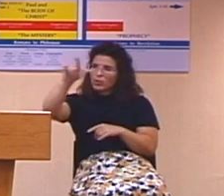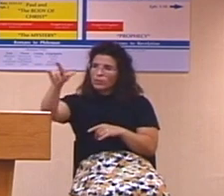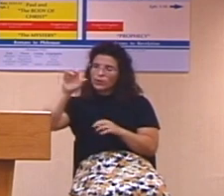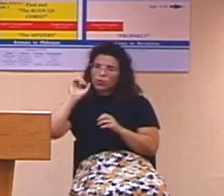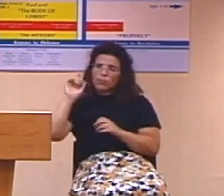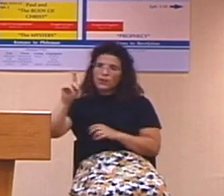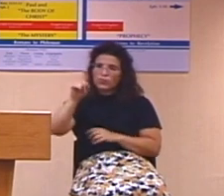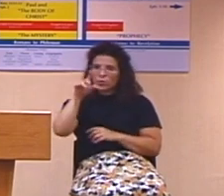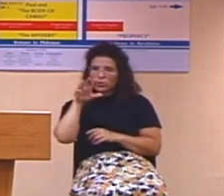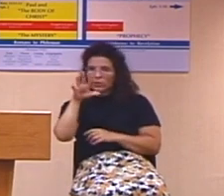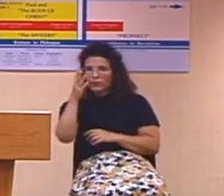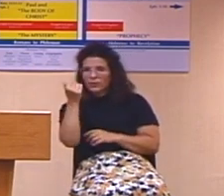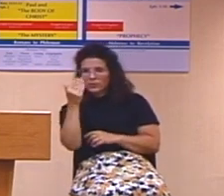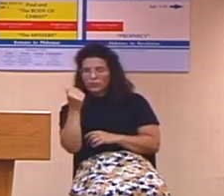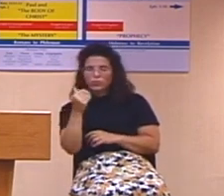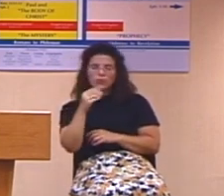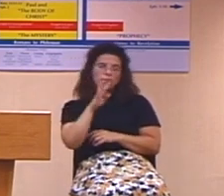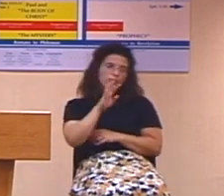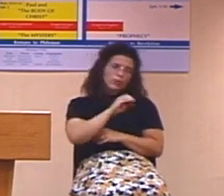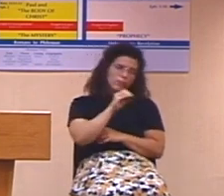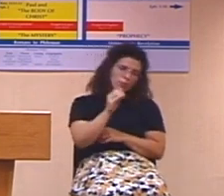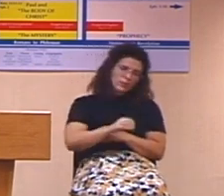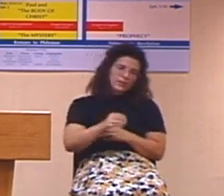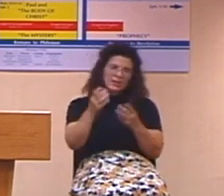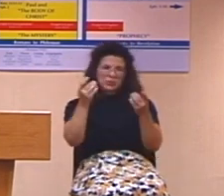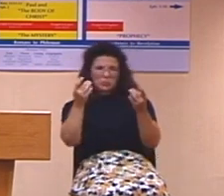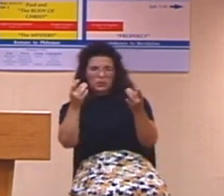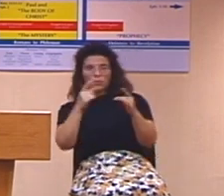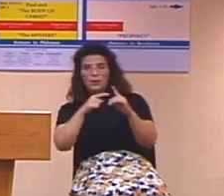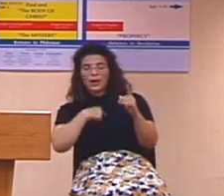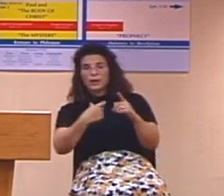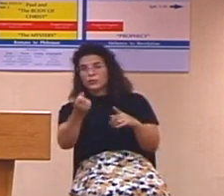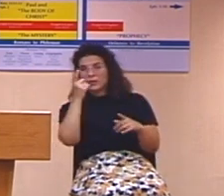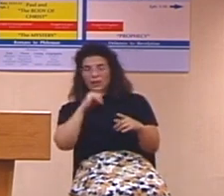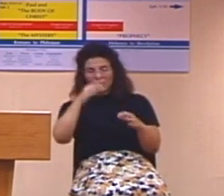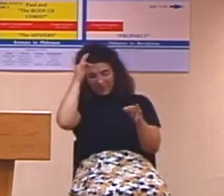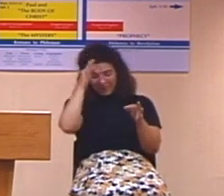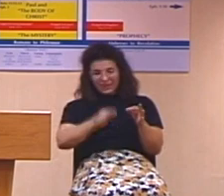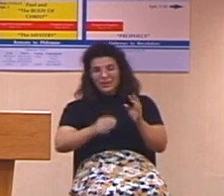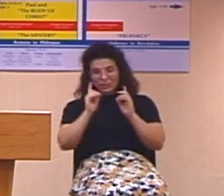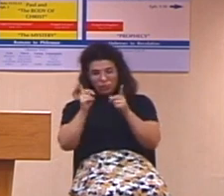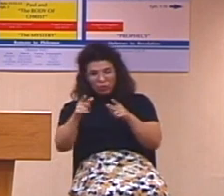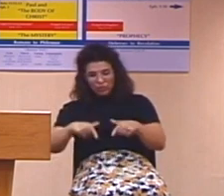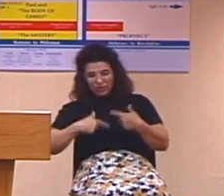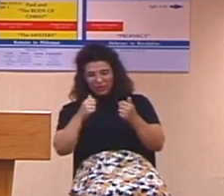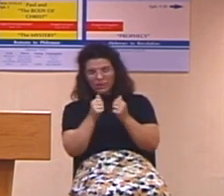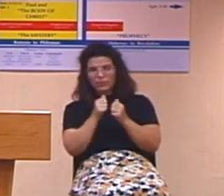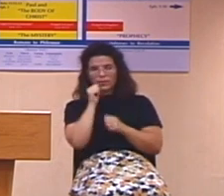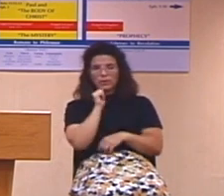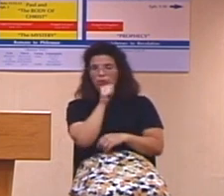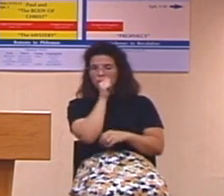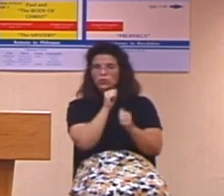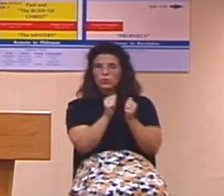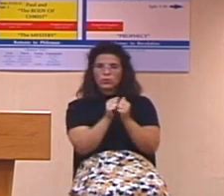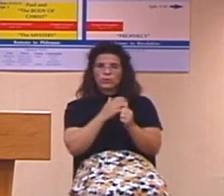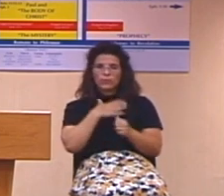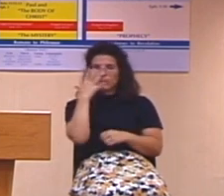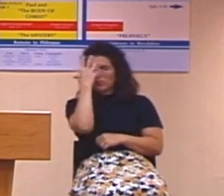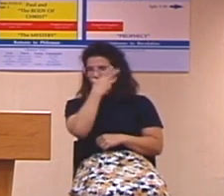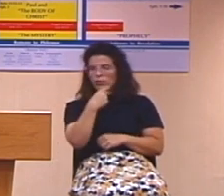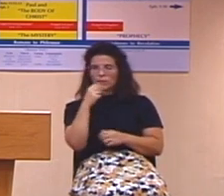115 degree heat and 40% humidity. I understand that because I chose to live there with my beautiful wife.